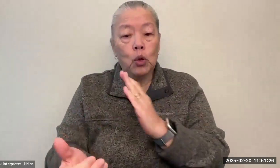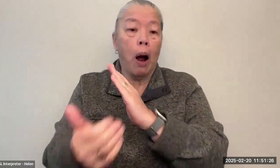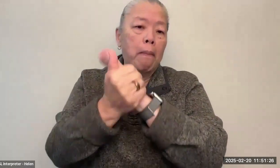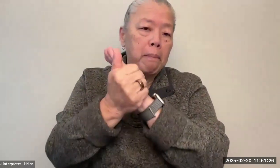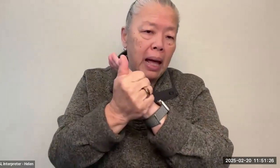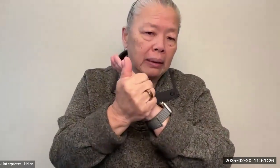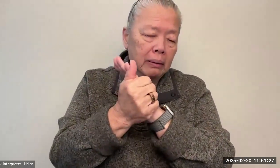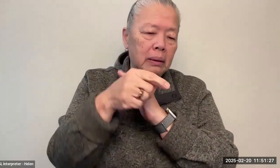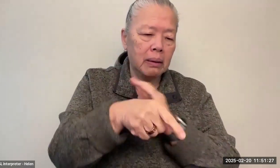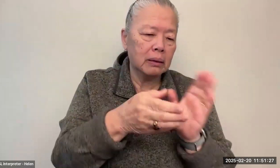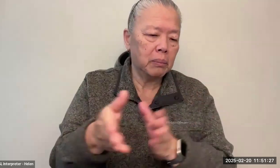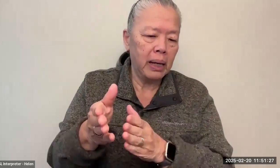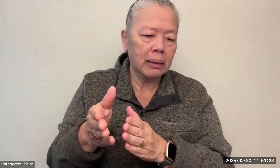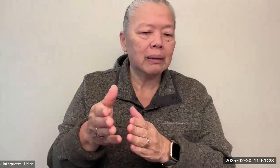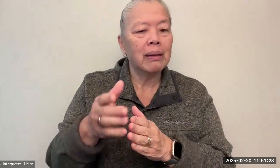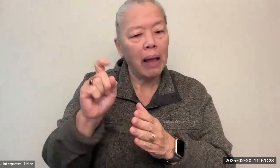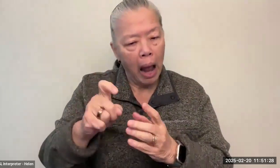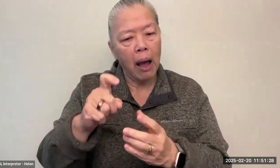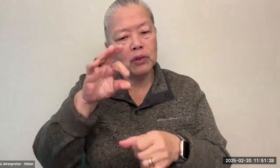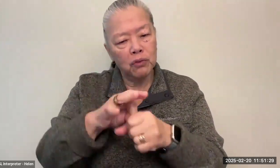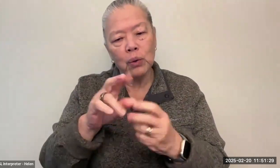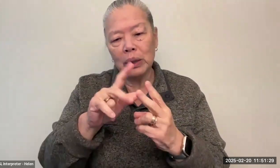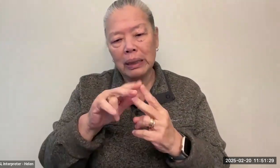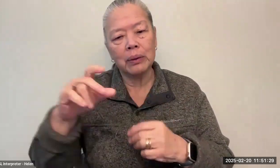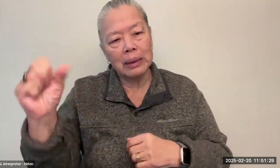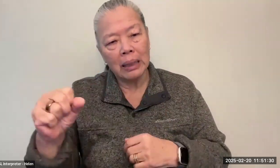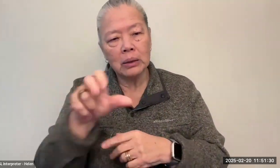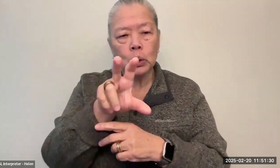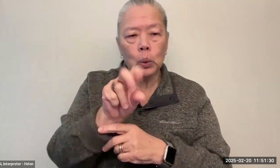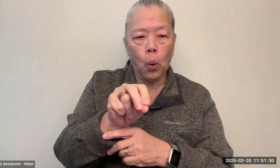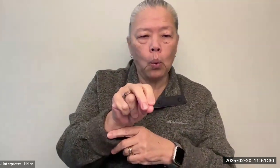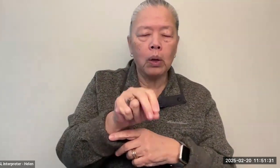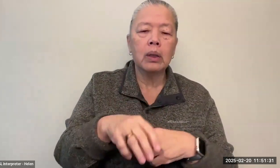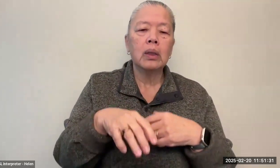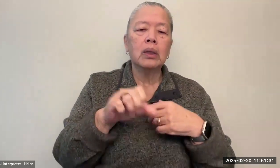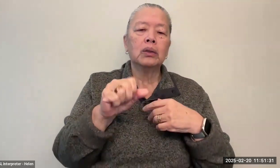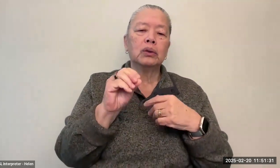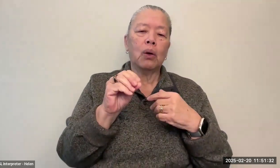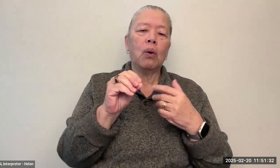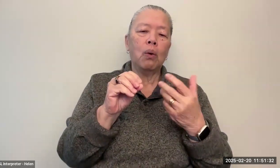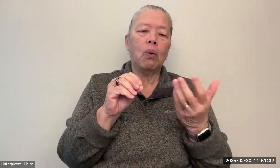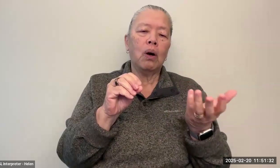vote. So that's mine. I would definitely platform your voting members.